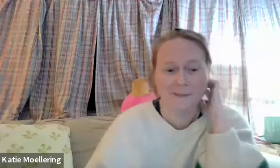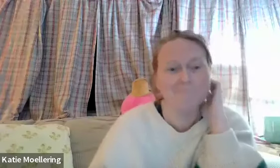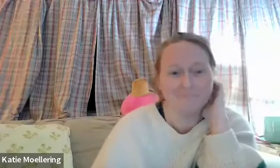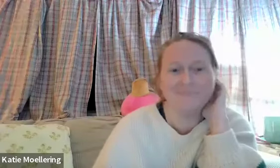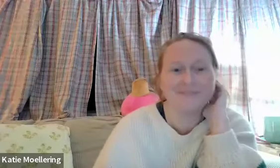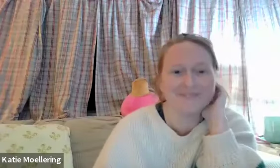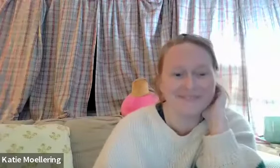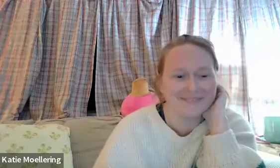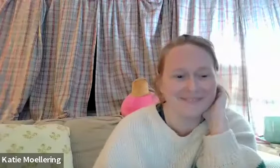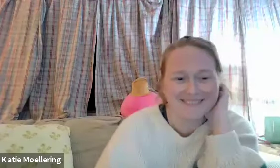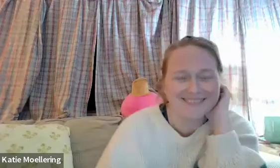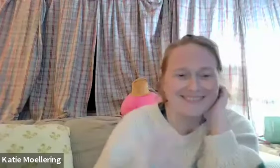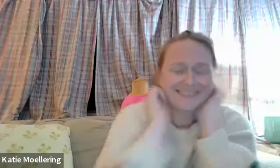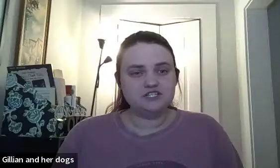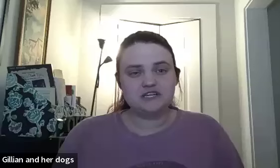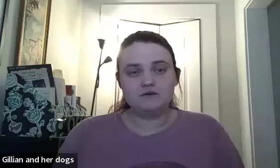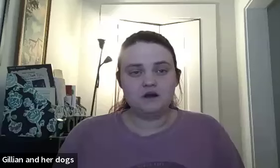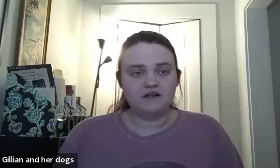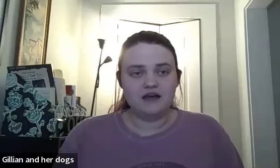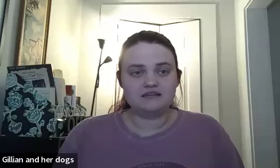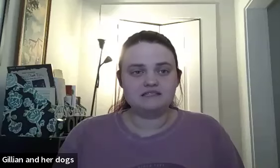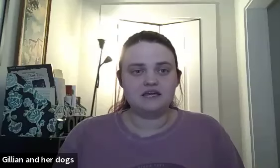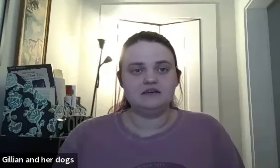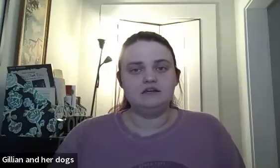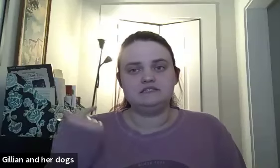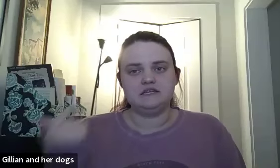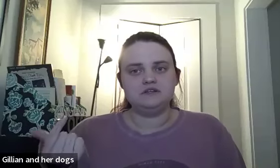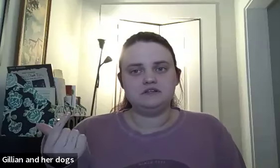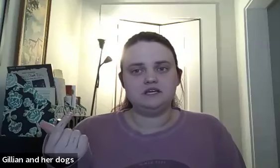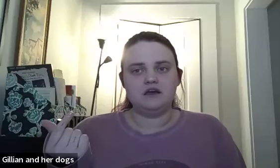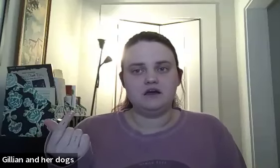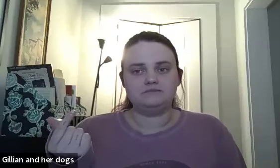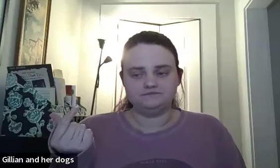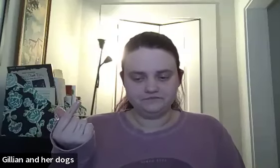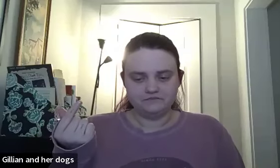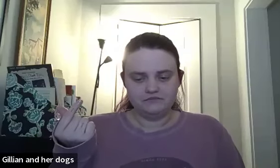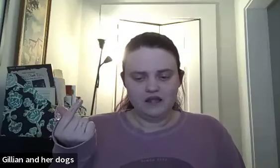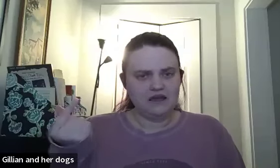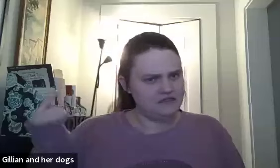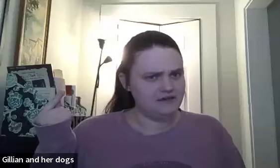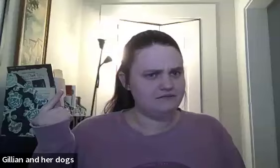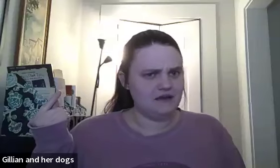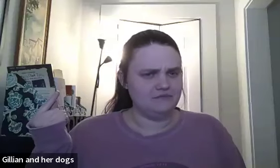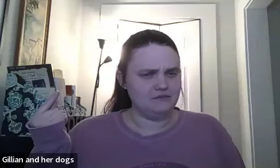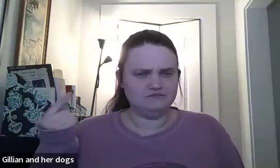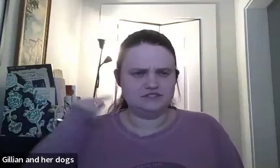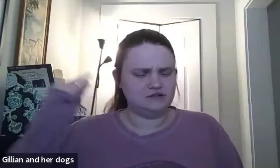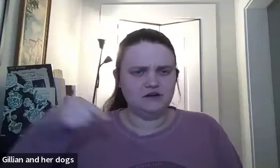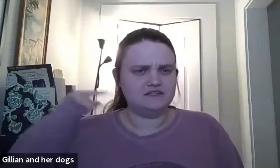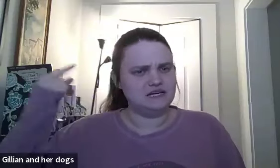again. Yes. Even if it's just like for one class, like typically, I think I'm starting on this and I